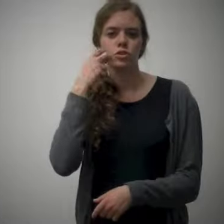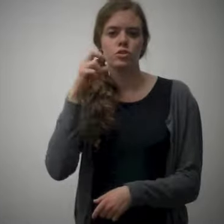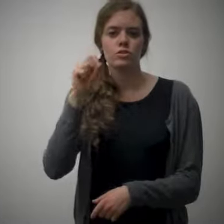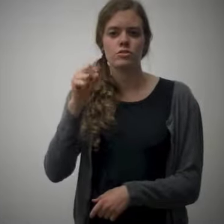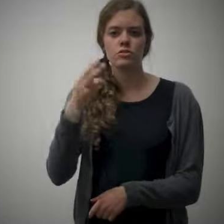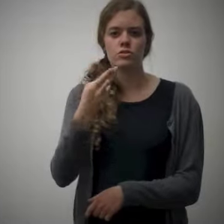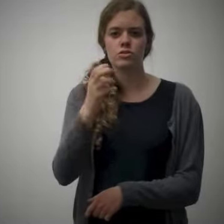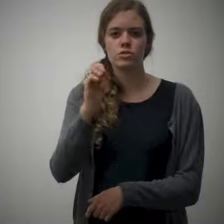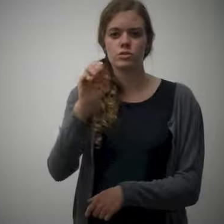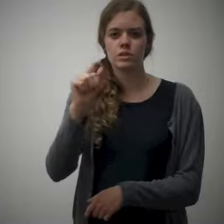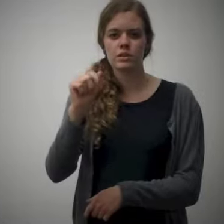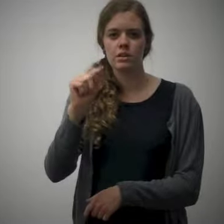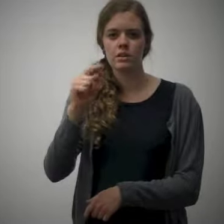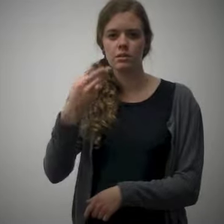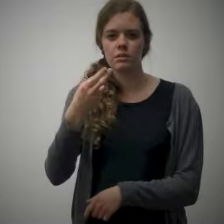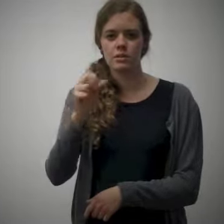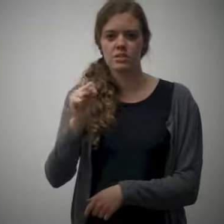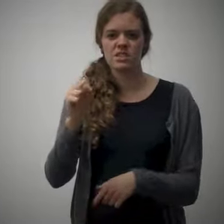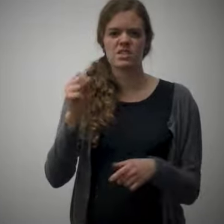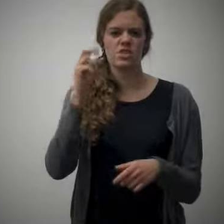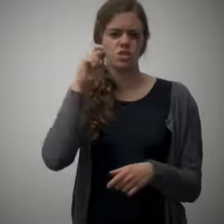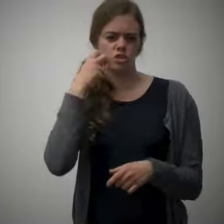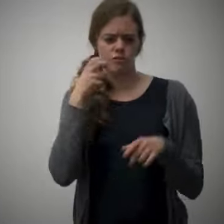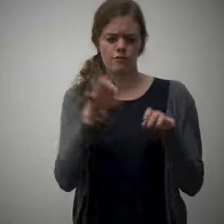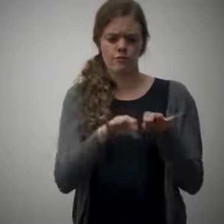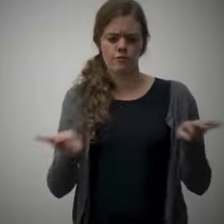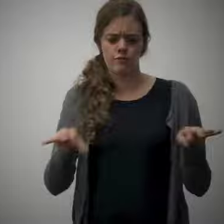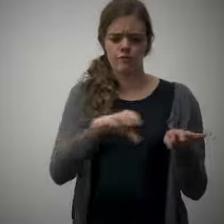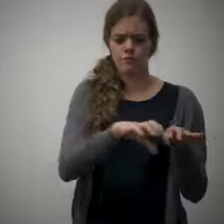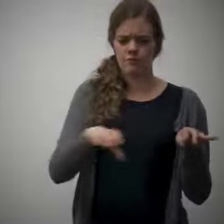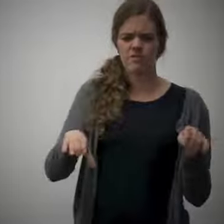are similar to ropes in a pulley system.